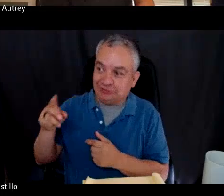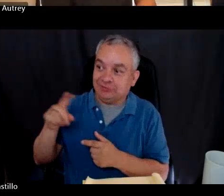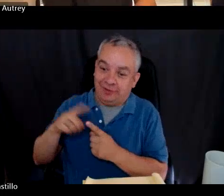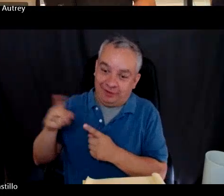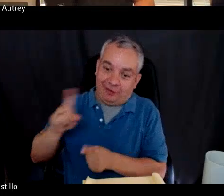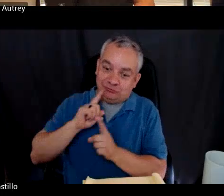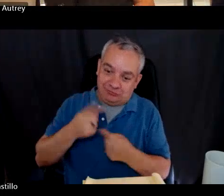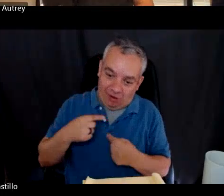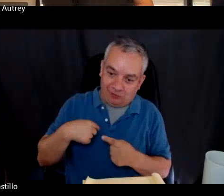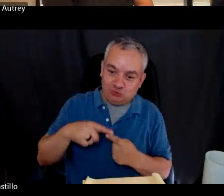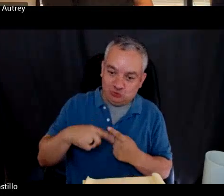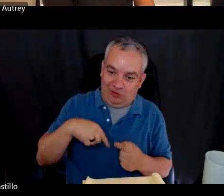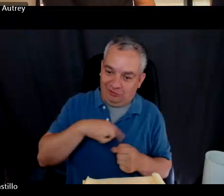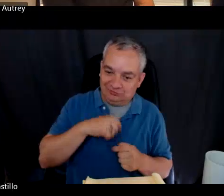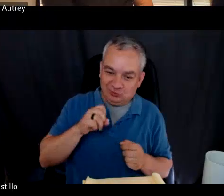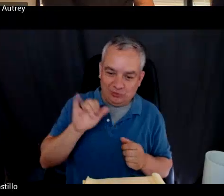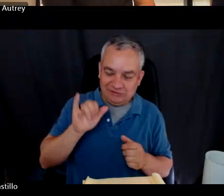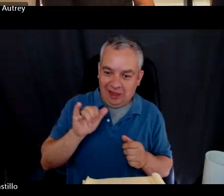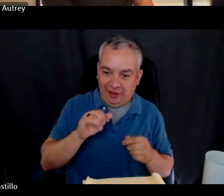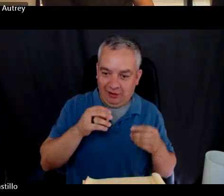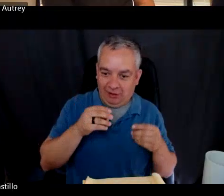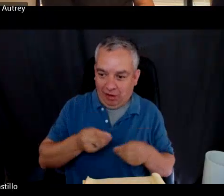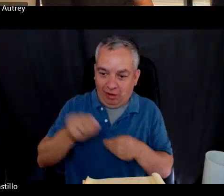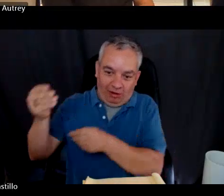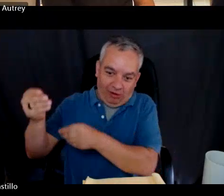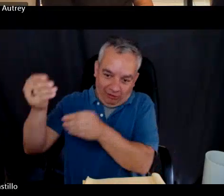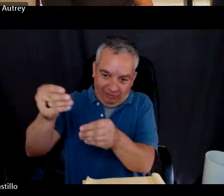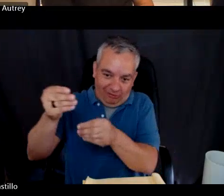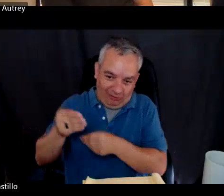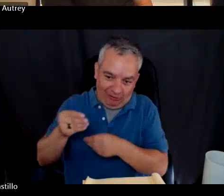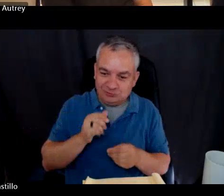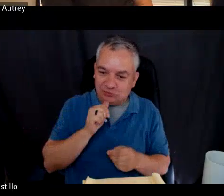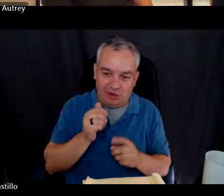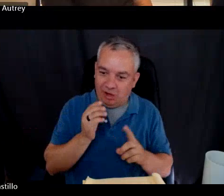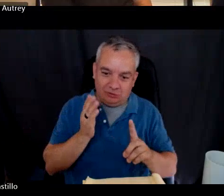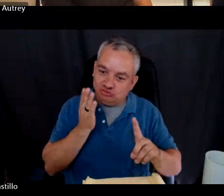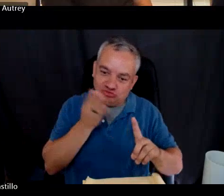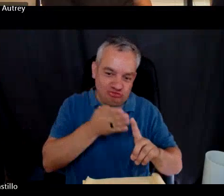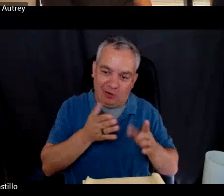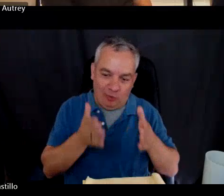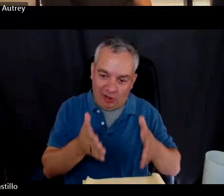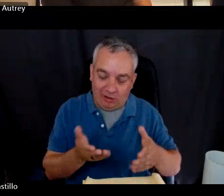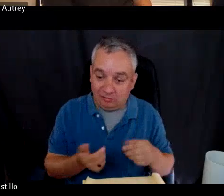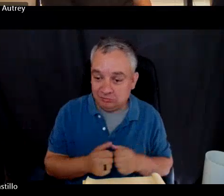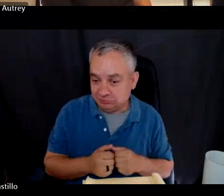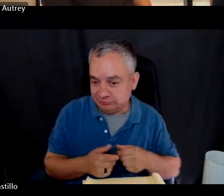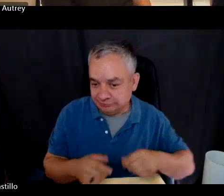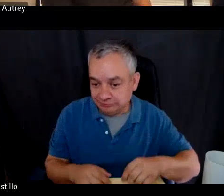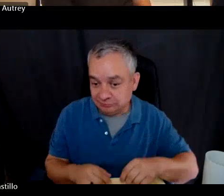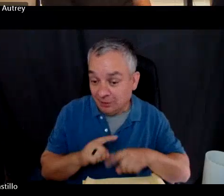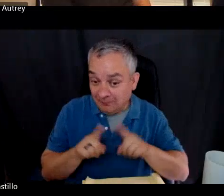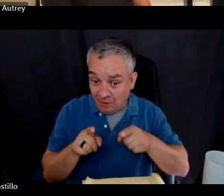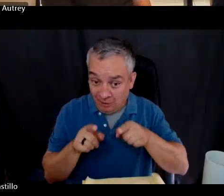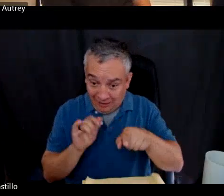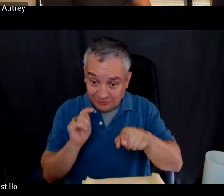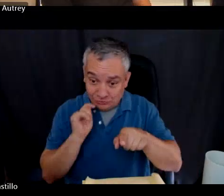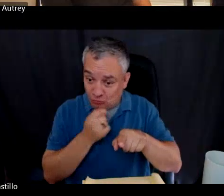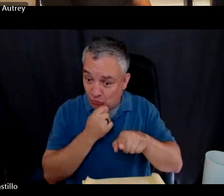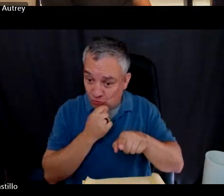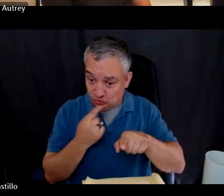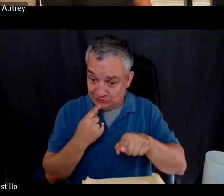They can then respond to DSCHH and then DSH kind of responds back to us. It's a little bit of it's not a direct link